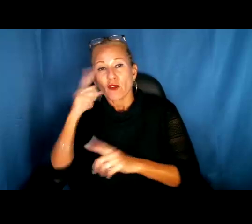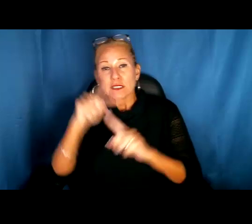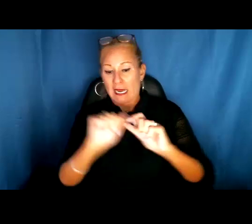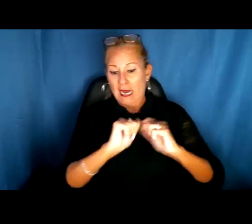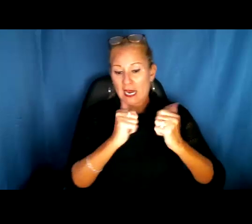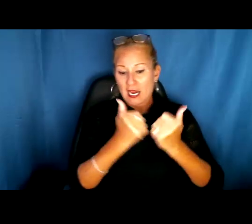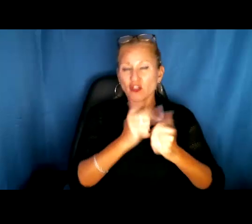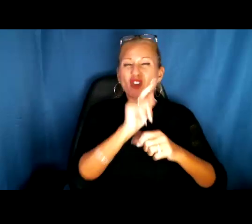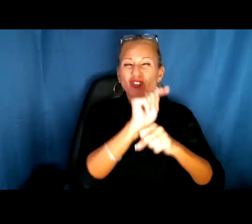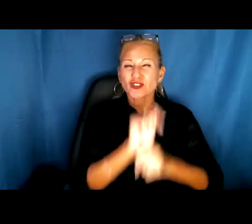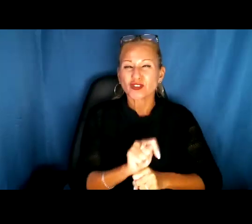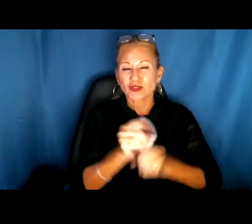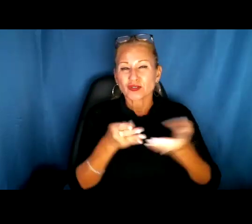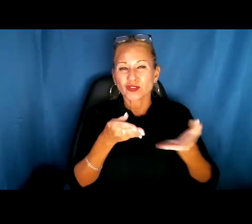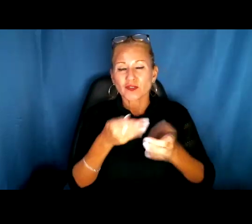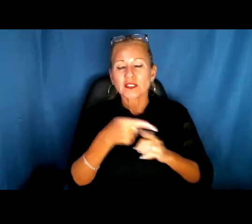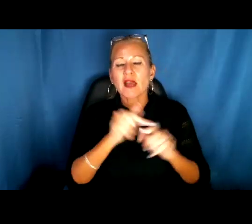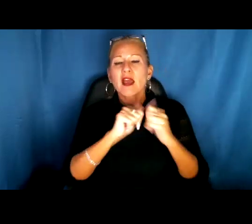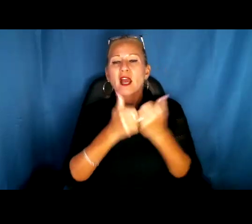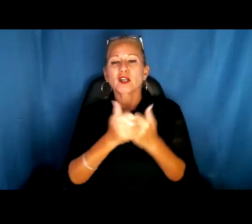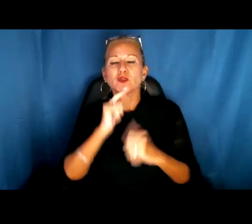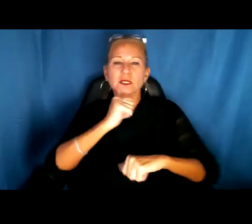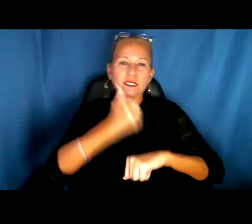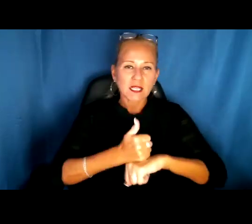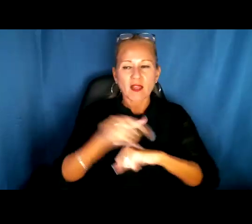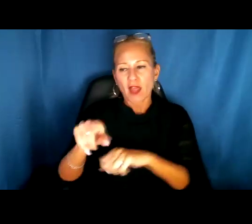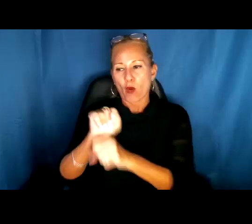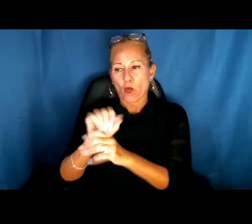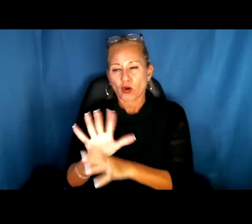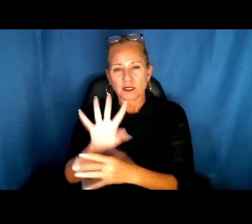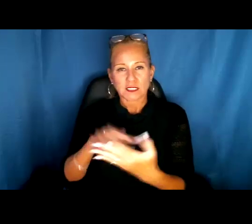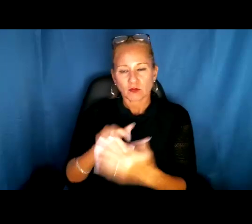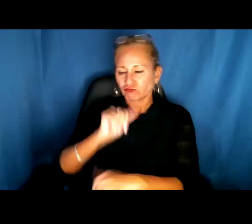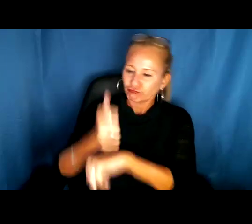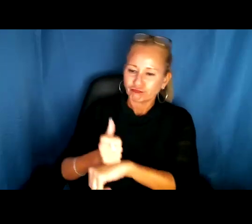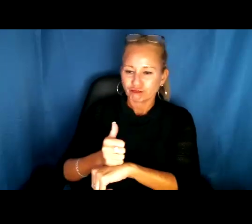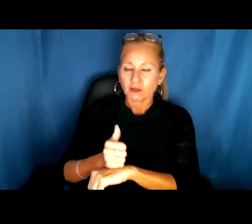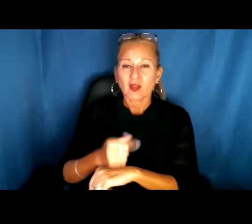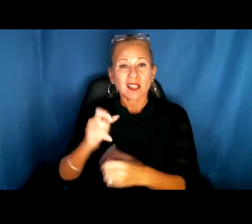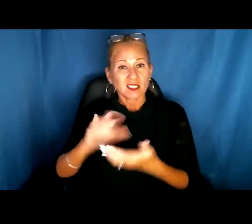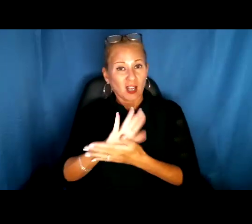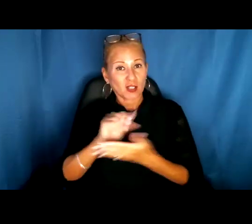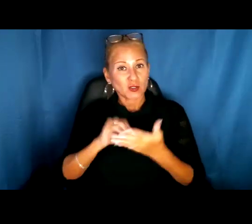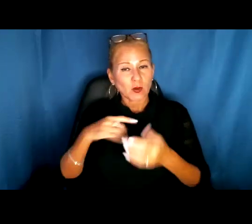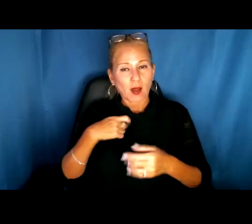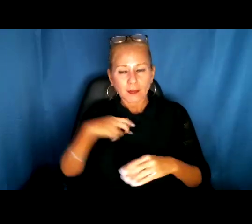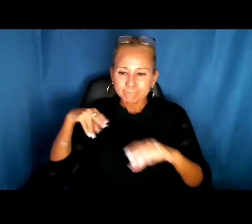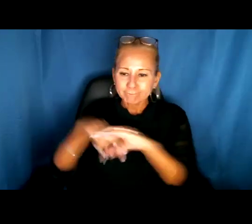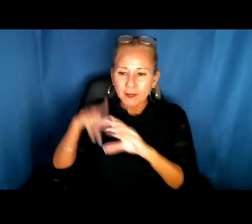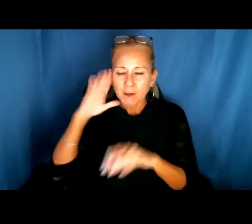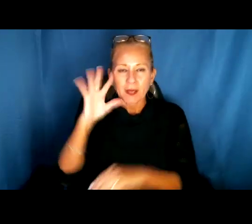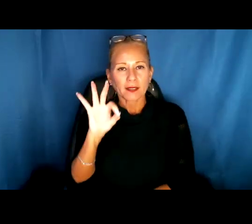services or traditional services, the agency sets the worker's schedule. As a college student, I had to go to bed by 9 or 10